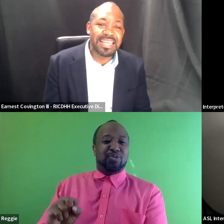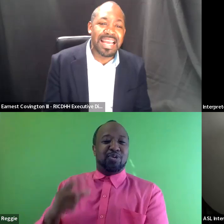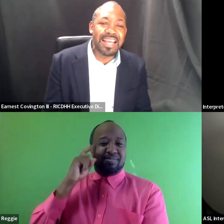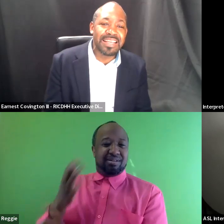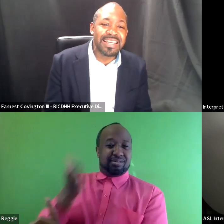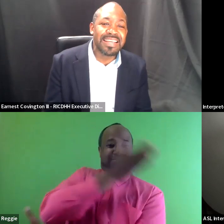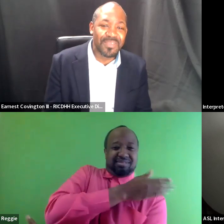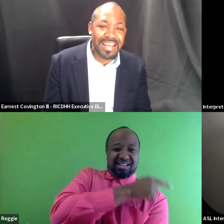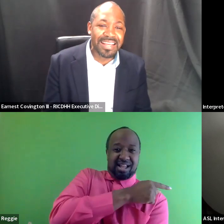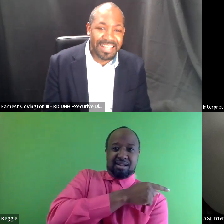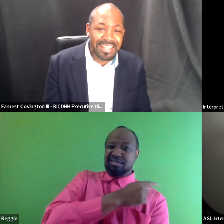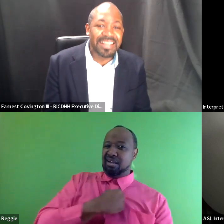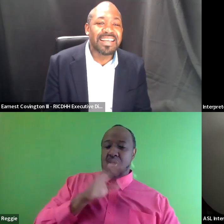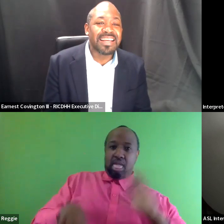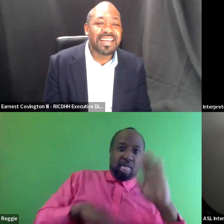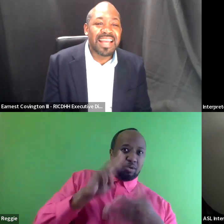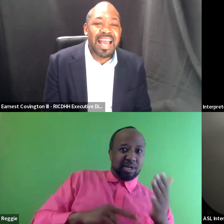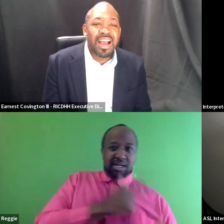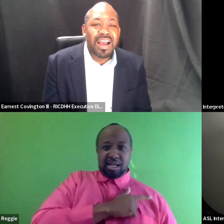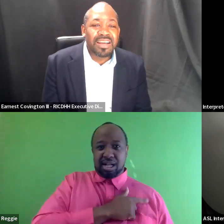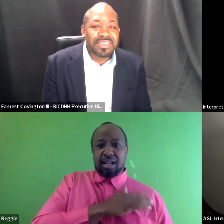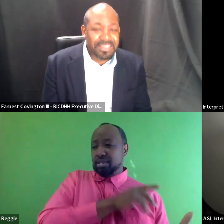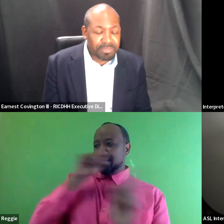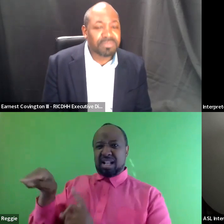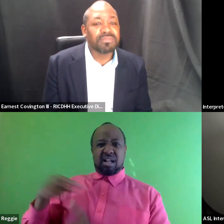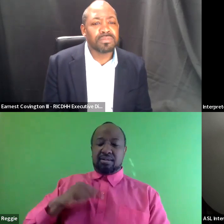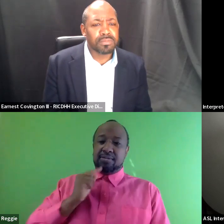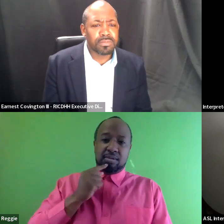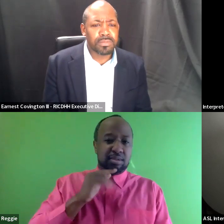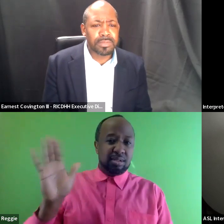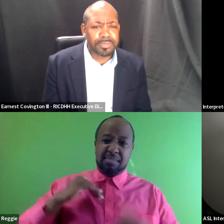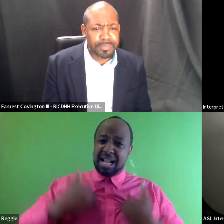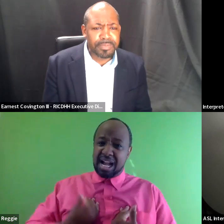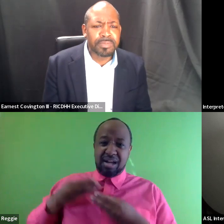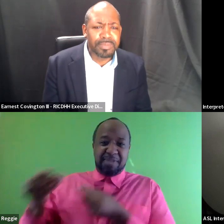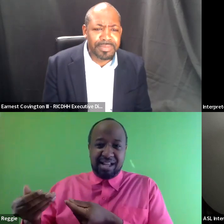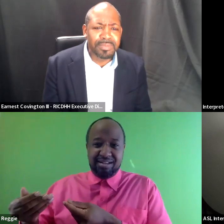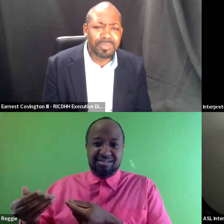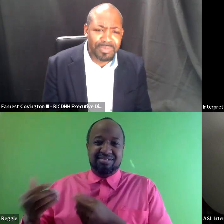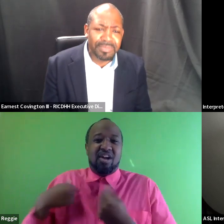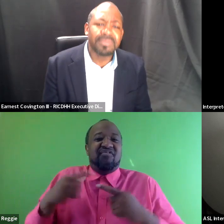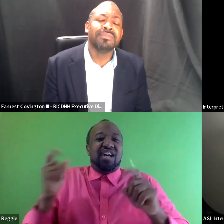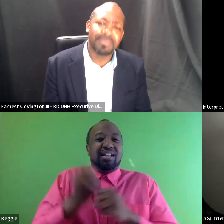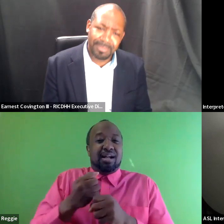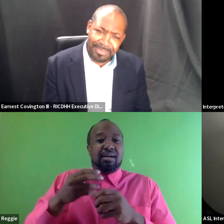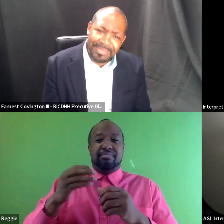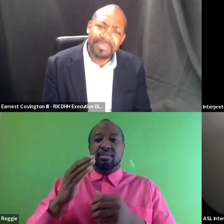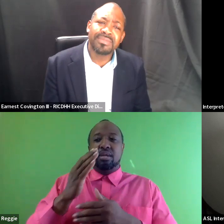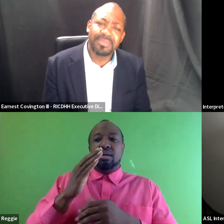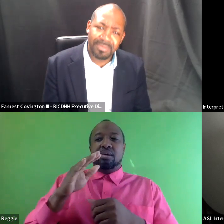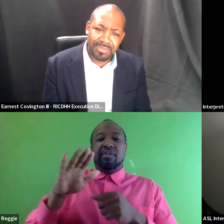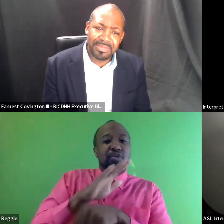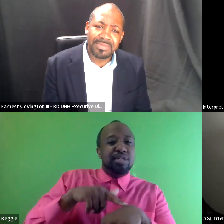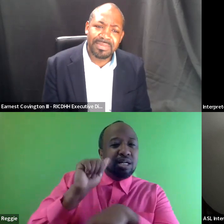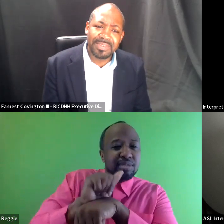there's the content piece. The deaf ed part, I only had to take 3 times. I was used to it by then, but the earlier parts, not so much. And I was tired